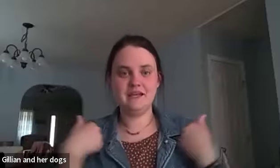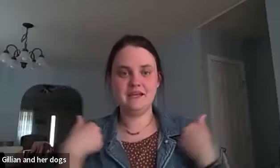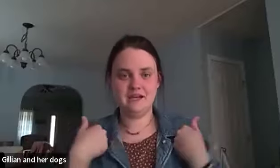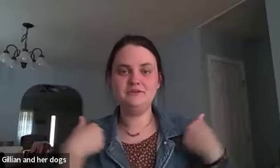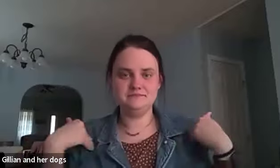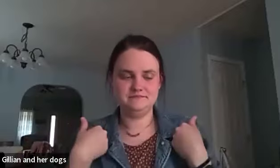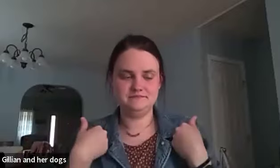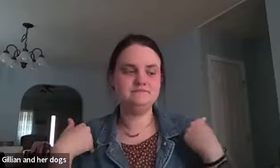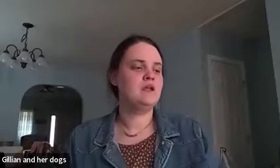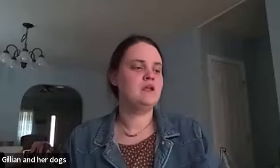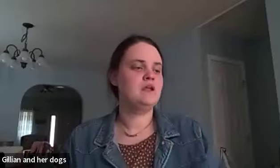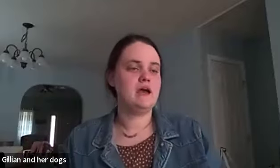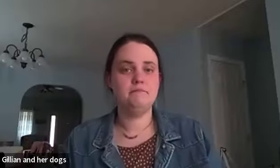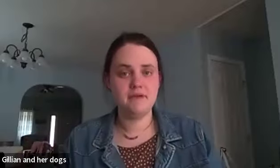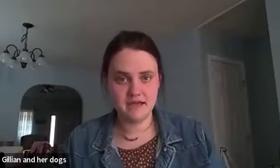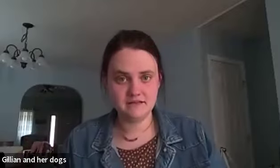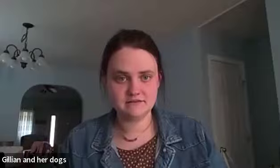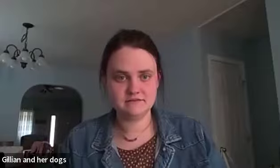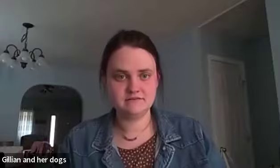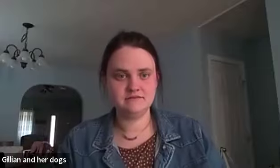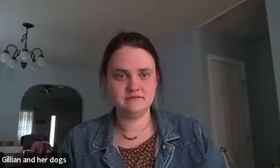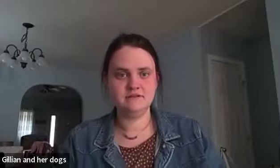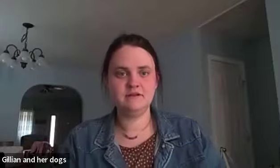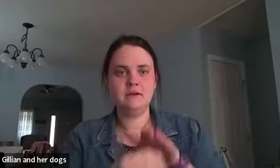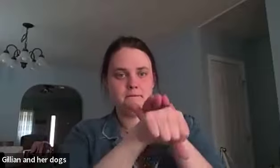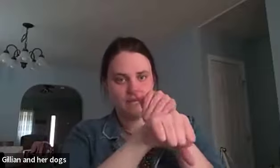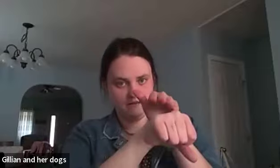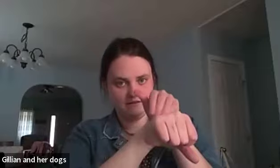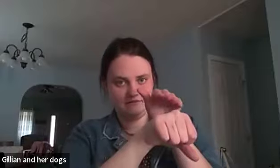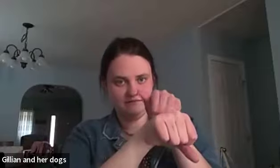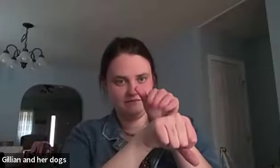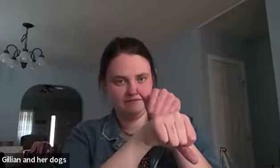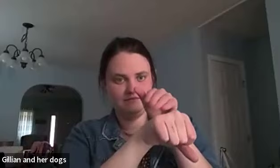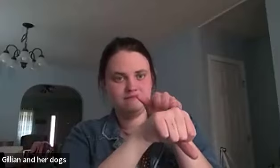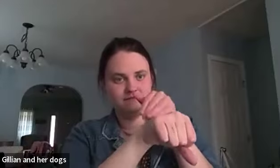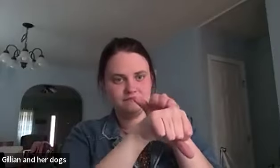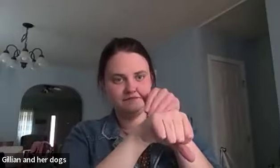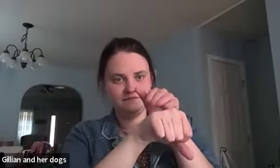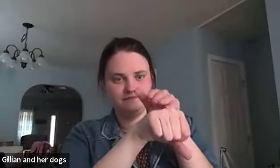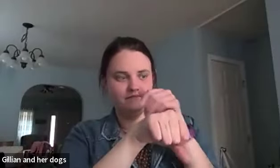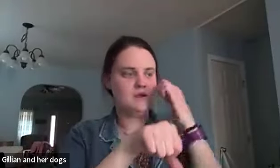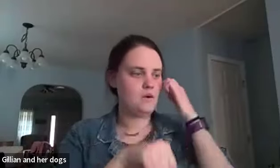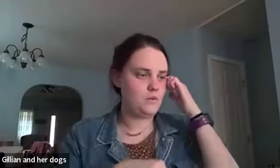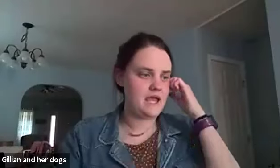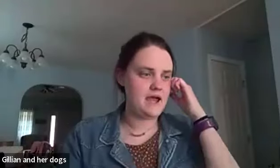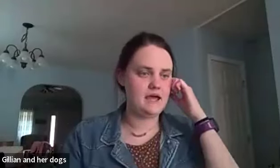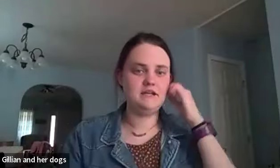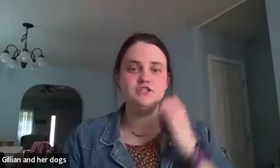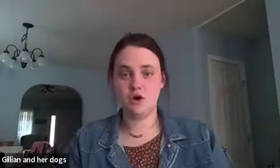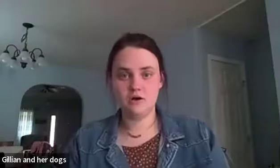animal. We had pet, pet. hmm We had